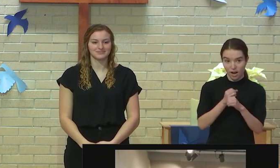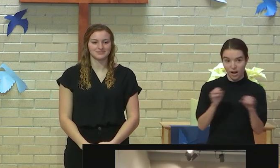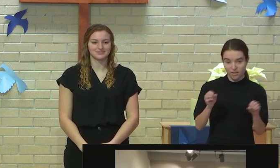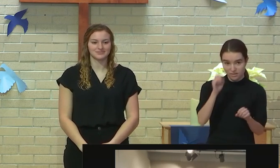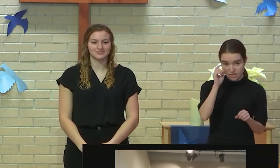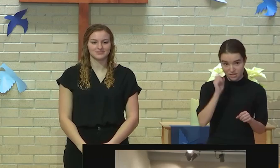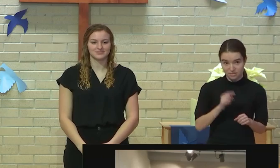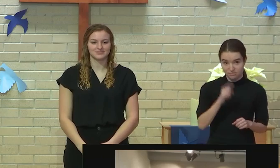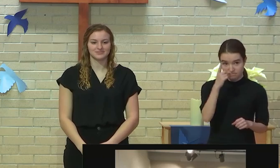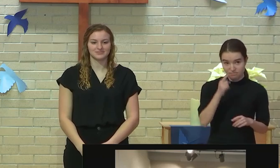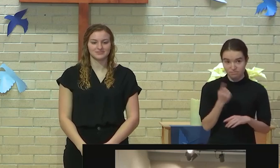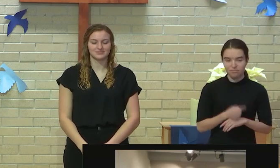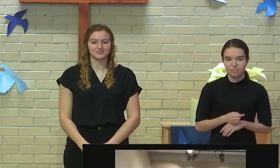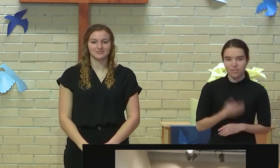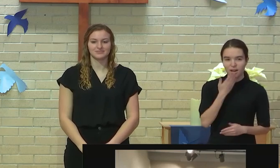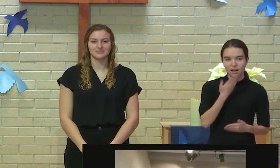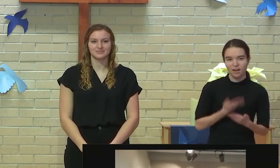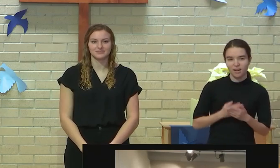Thank you.